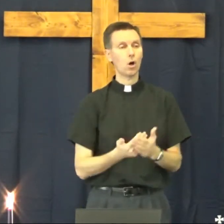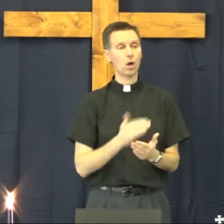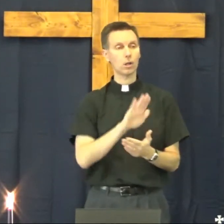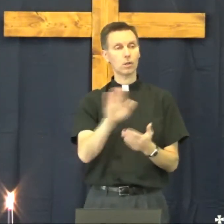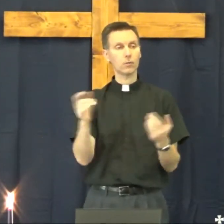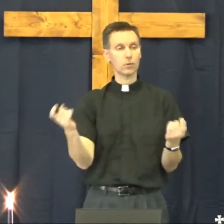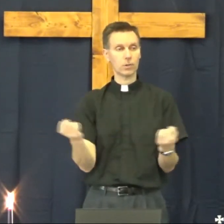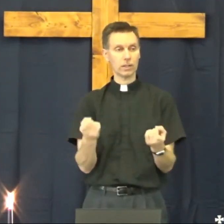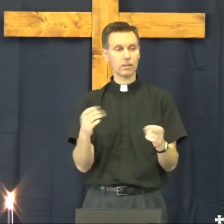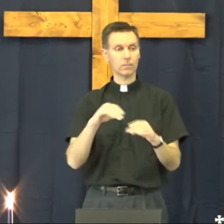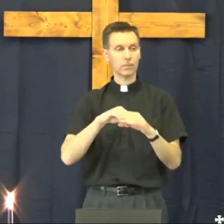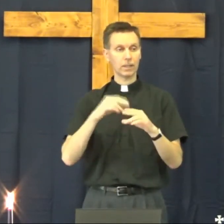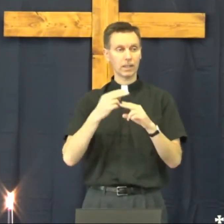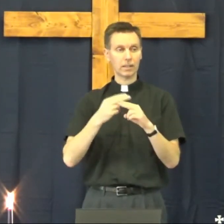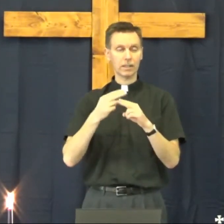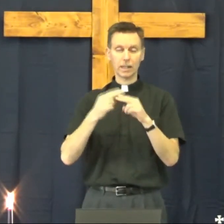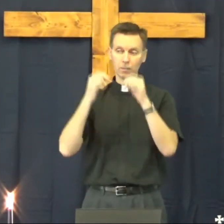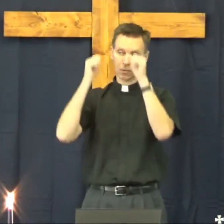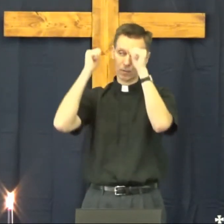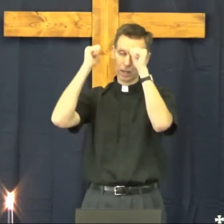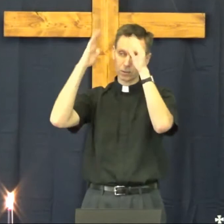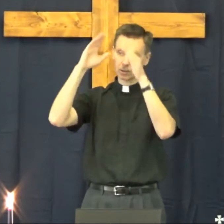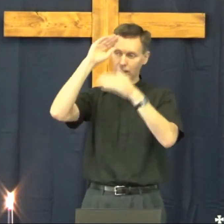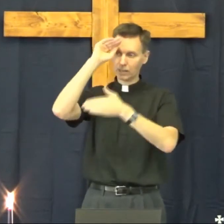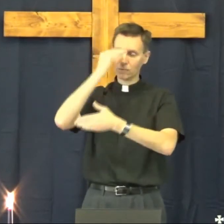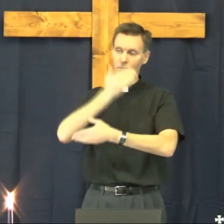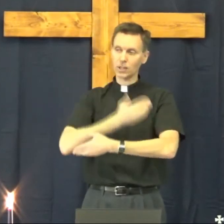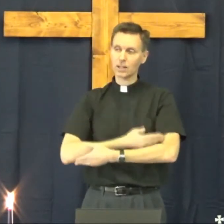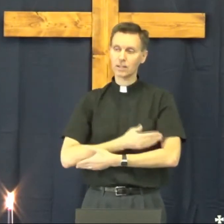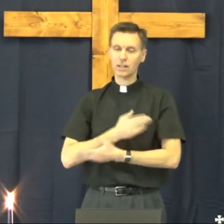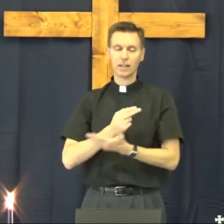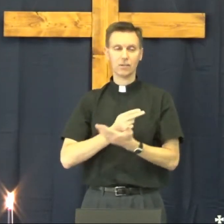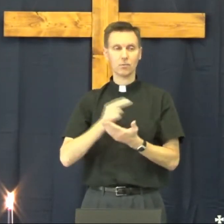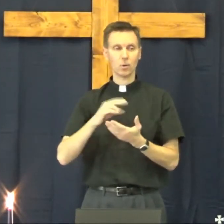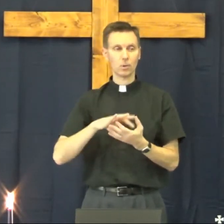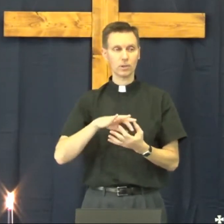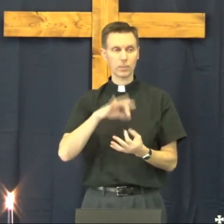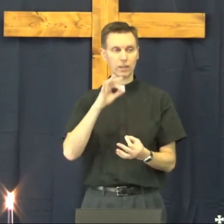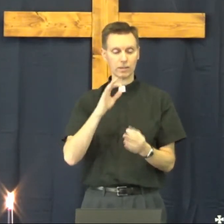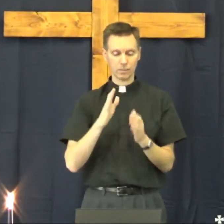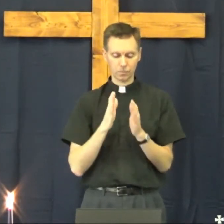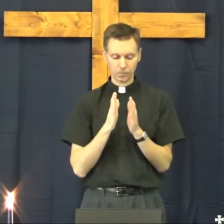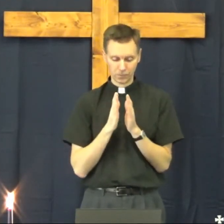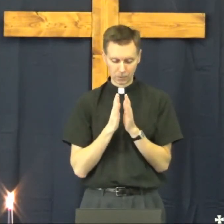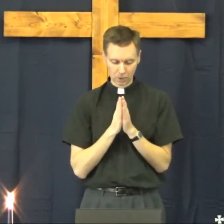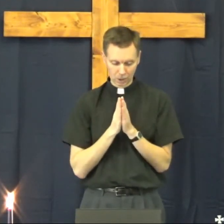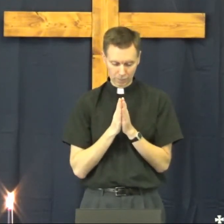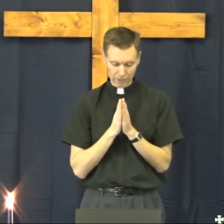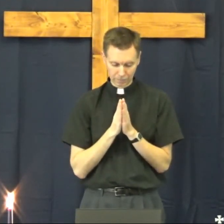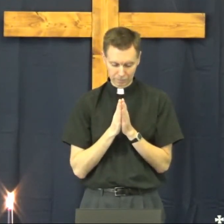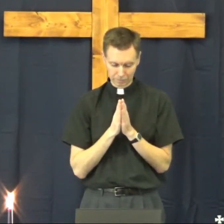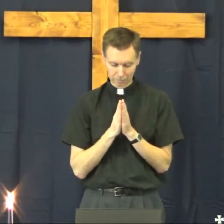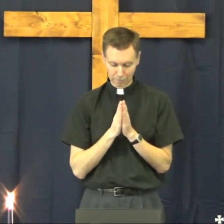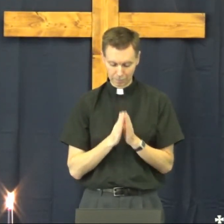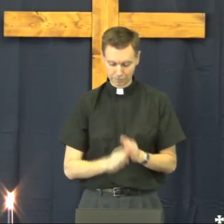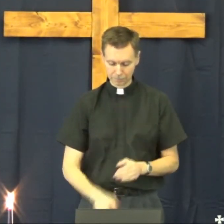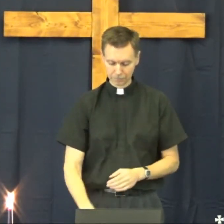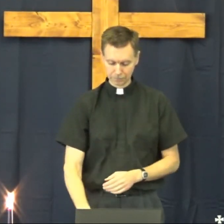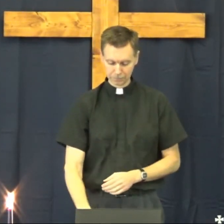all of your sin. In the name of the Father, and of the Son, and of the Holy Spirit. Amen.